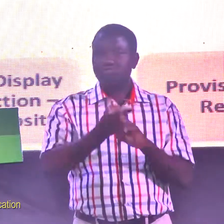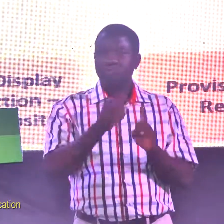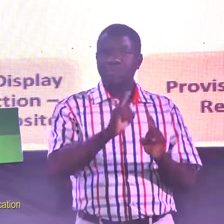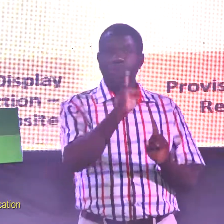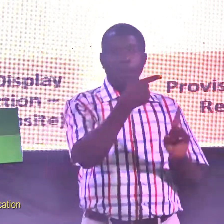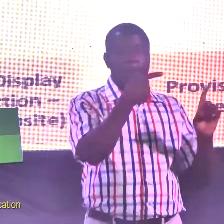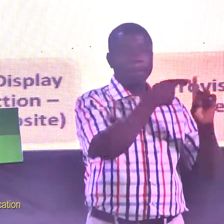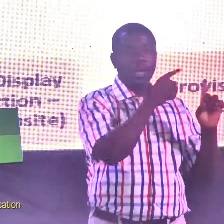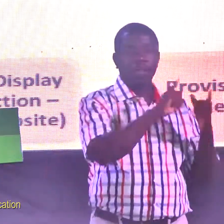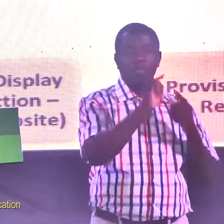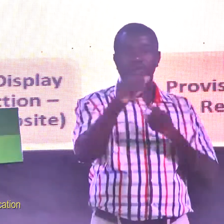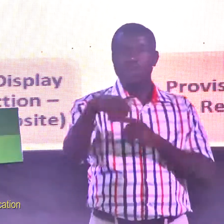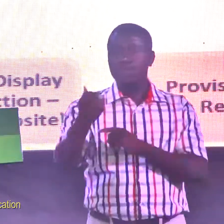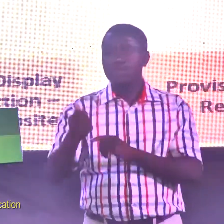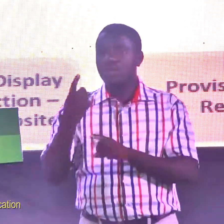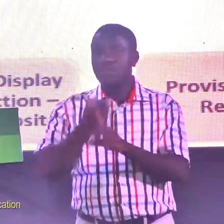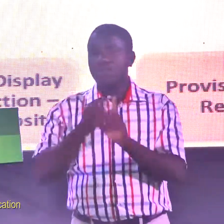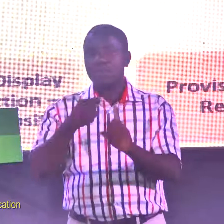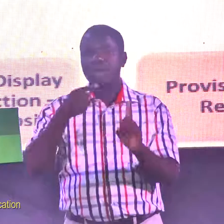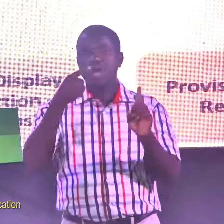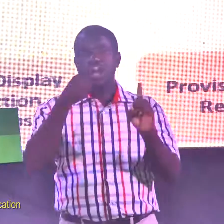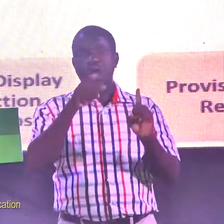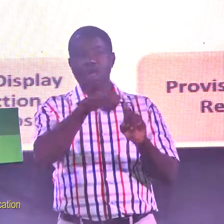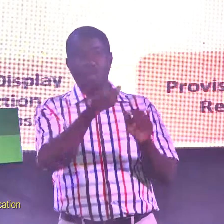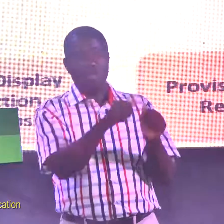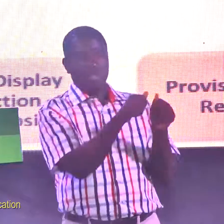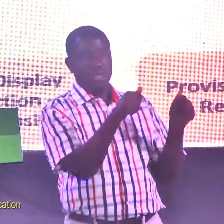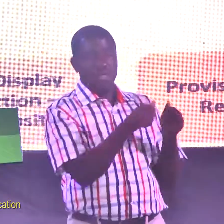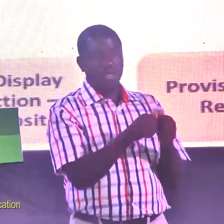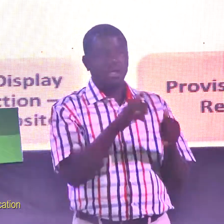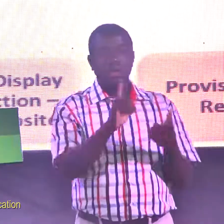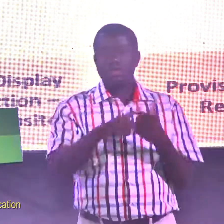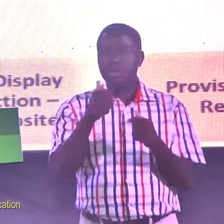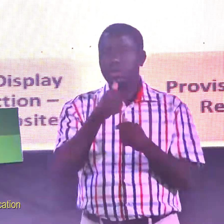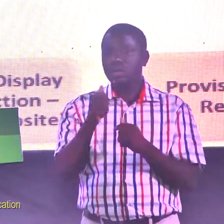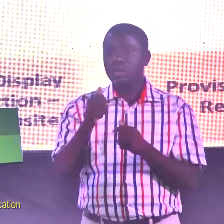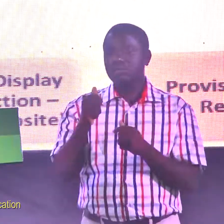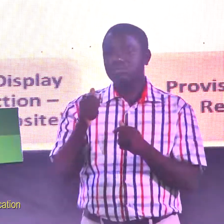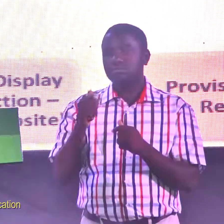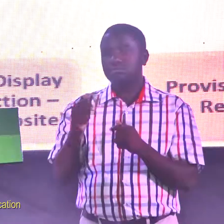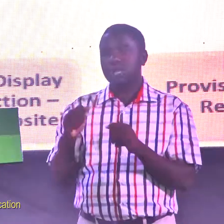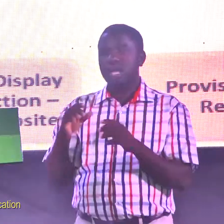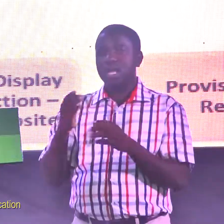to another, from one constituency to another.